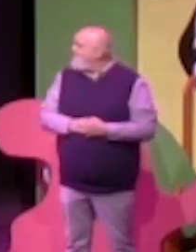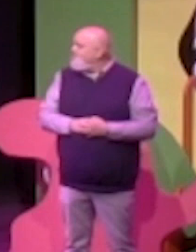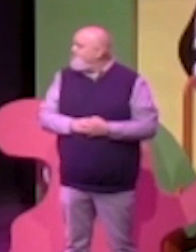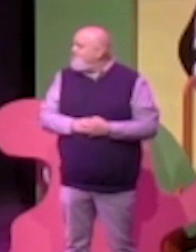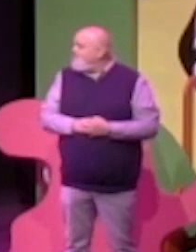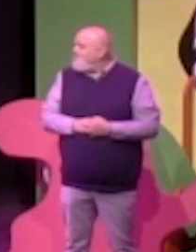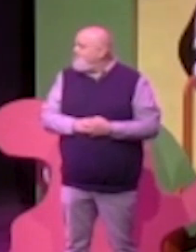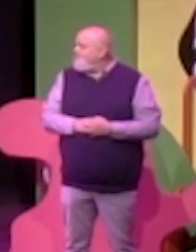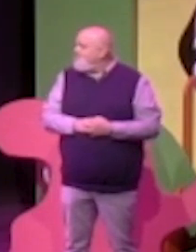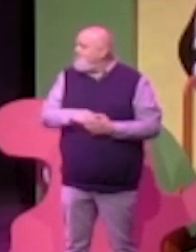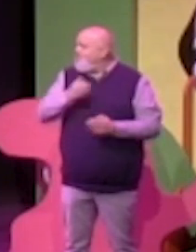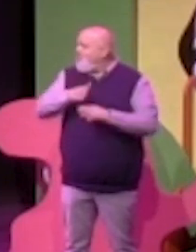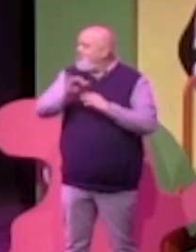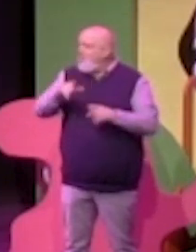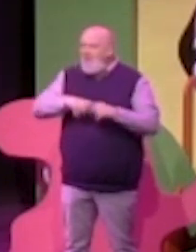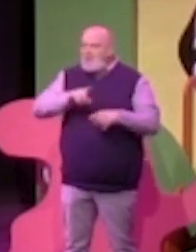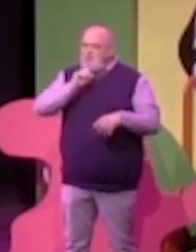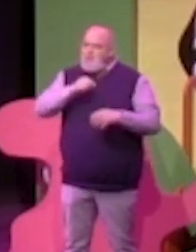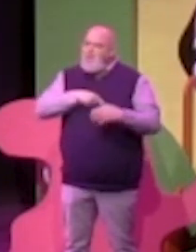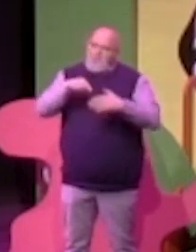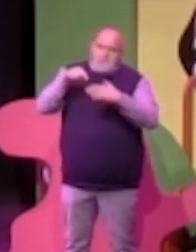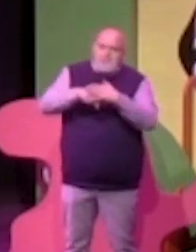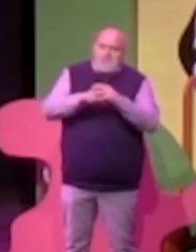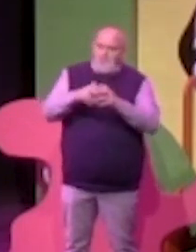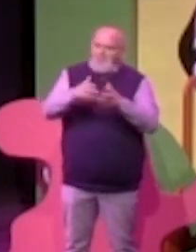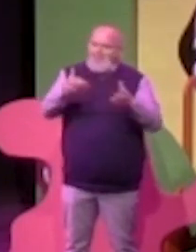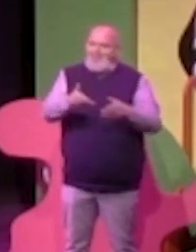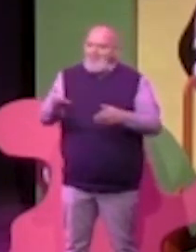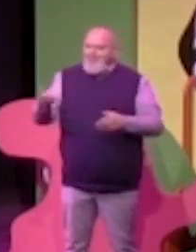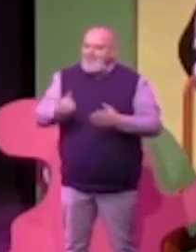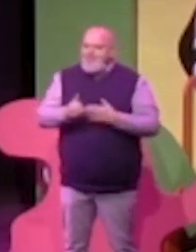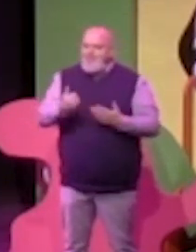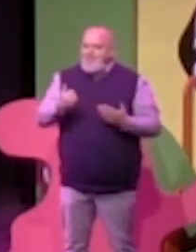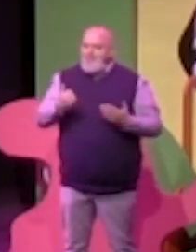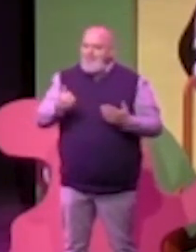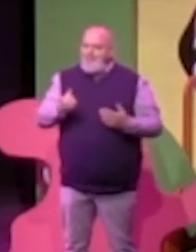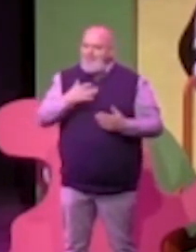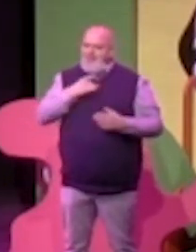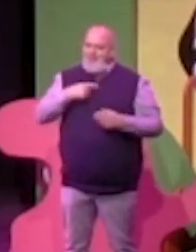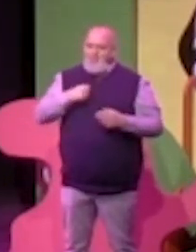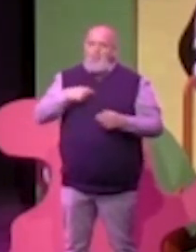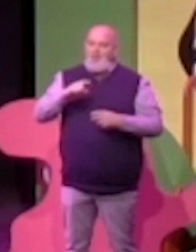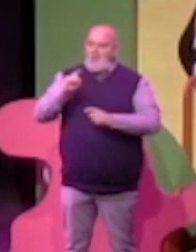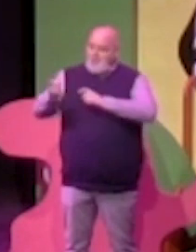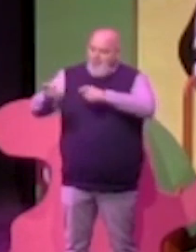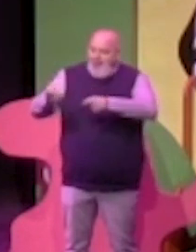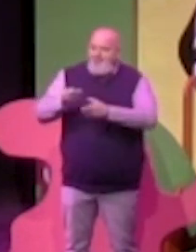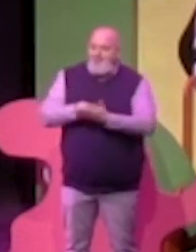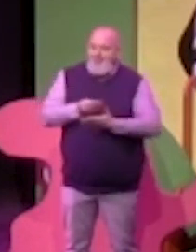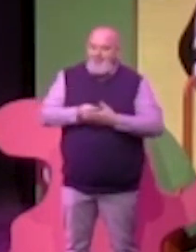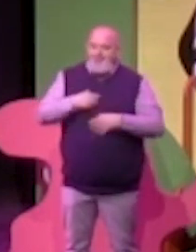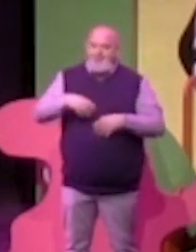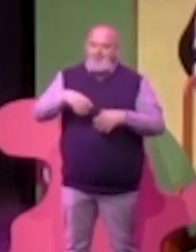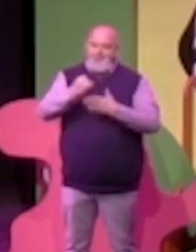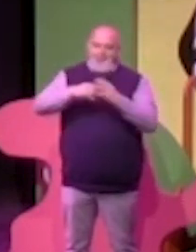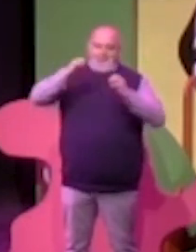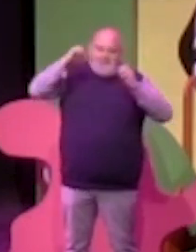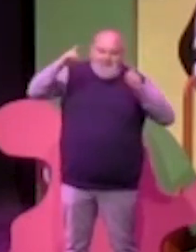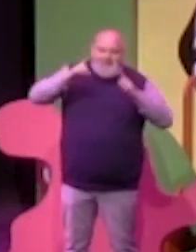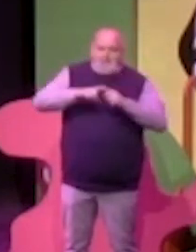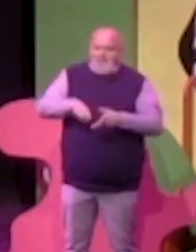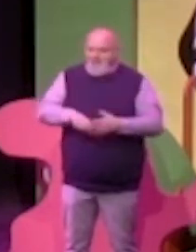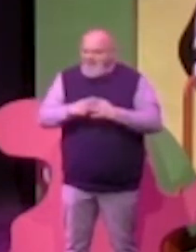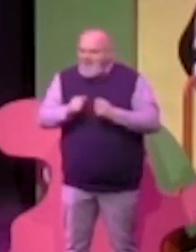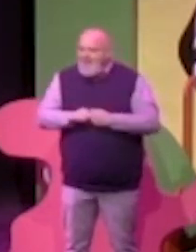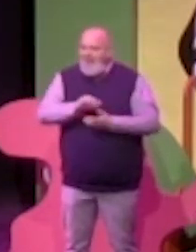So with all that, I'm sure we'll get into lots of stuff because we do, like many local arts agencies, we're a grant maker. We're also arts education initiatives that I'm sure we're going to talk